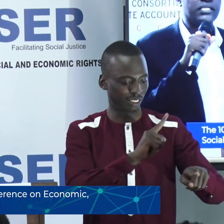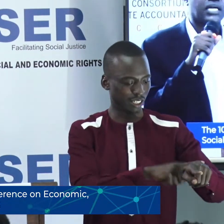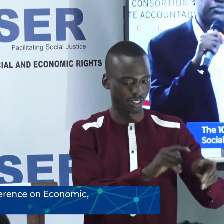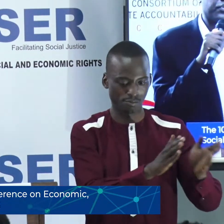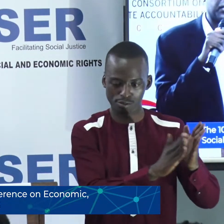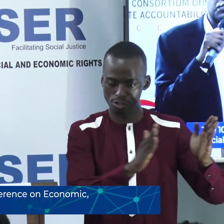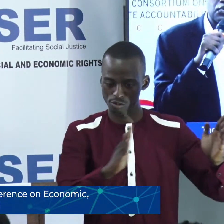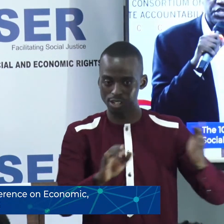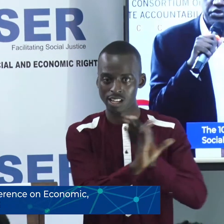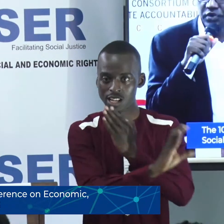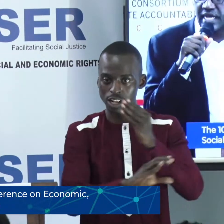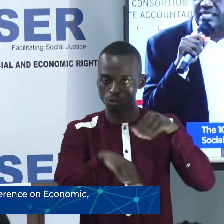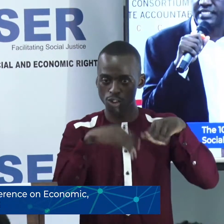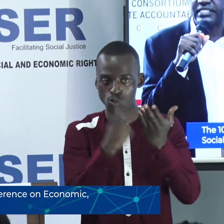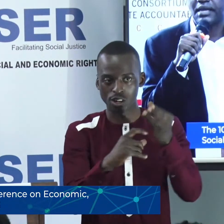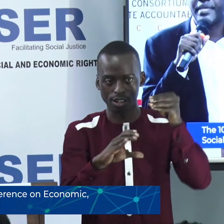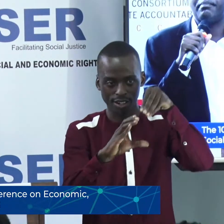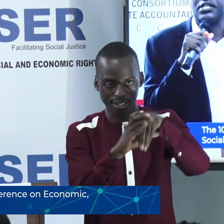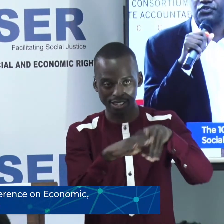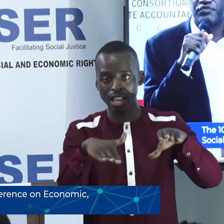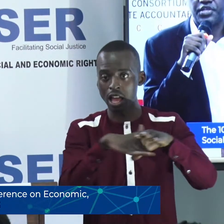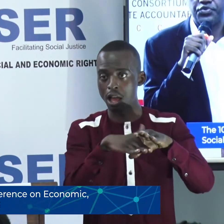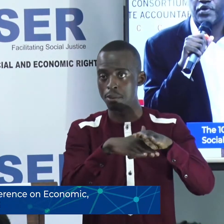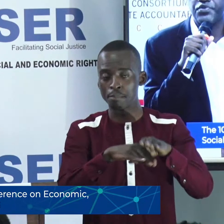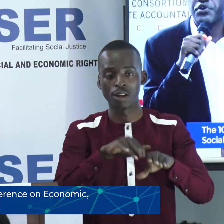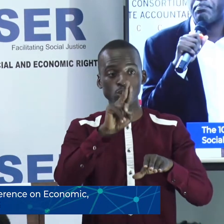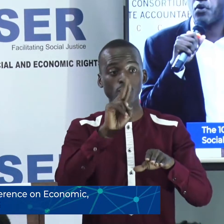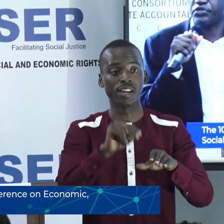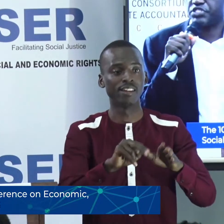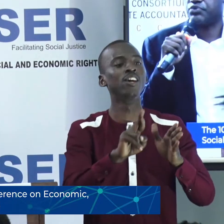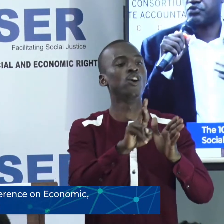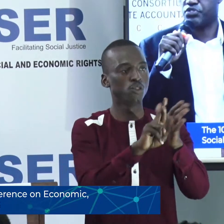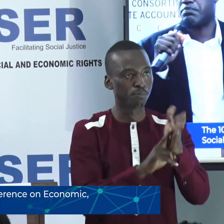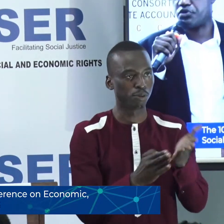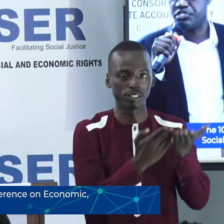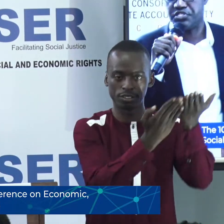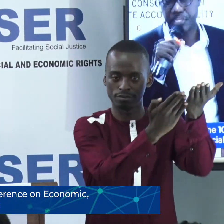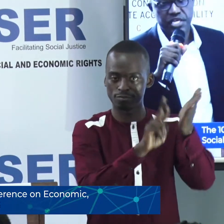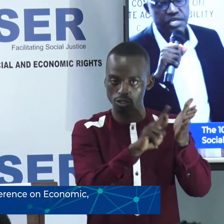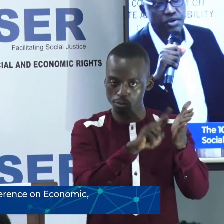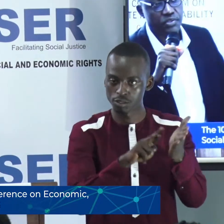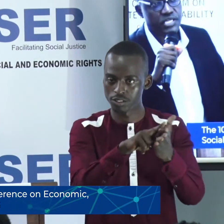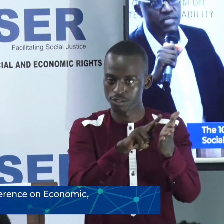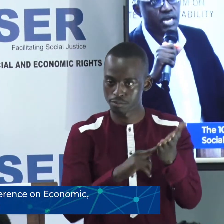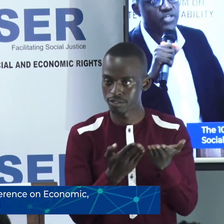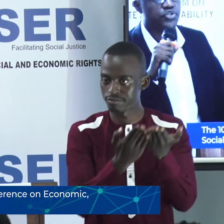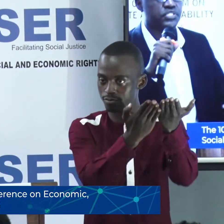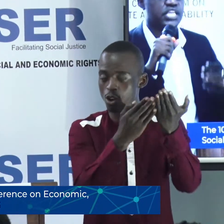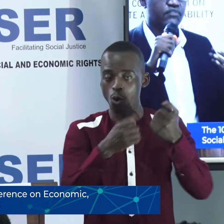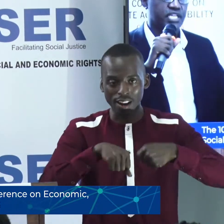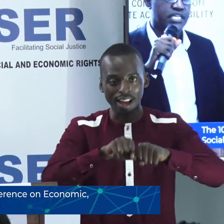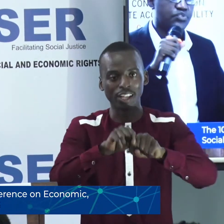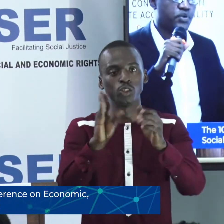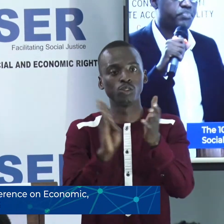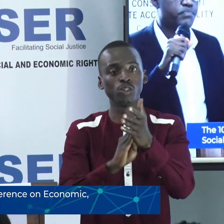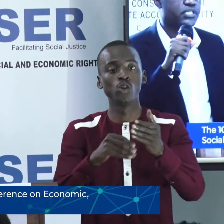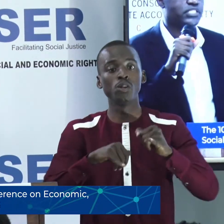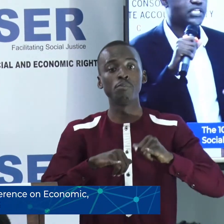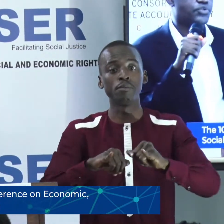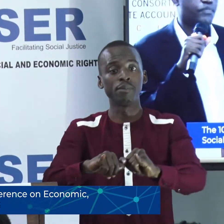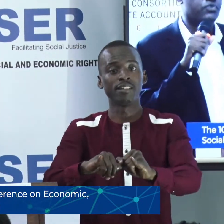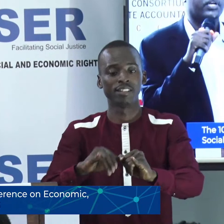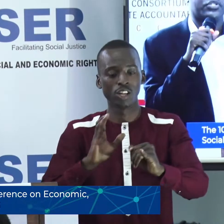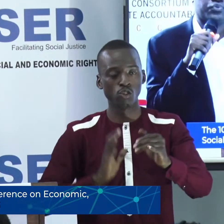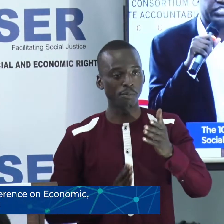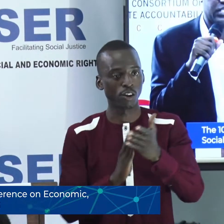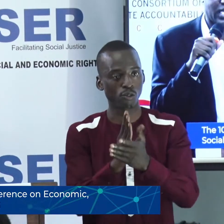Periodically, countries including Uganda that are members of the UN report to those bodies on the actions they have taken to implement the